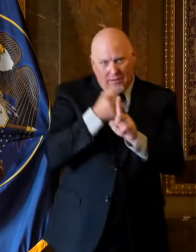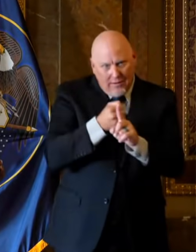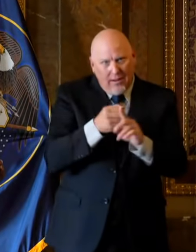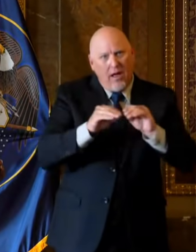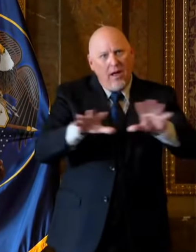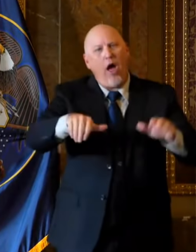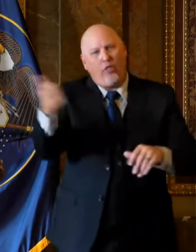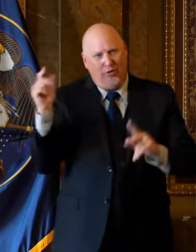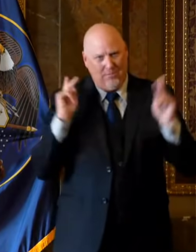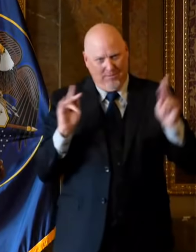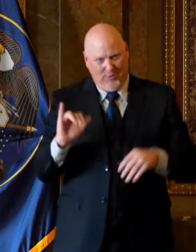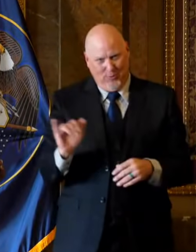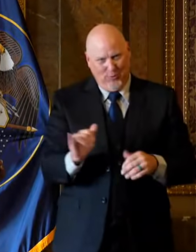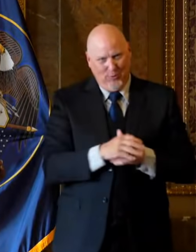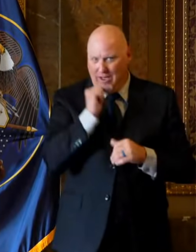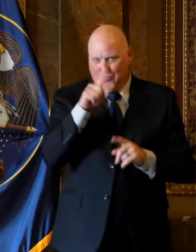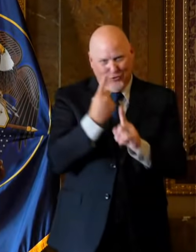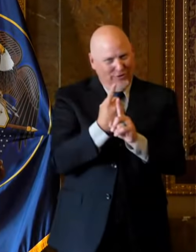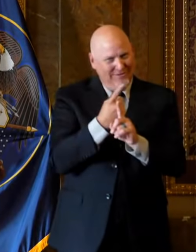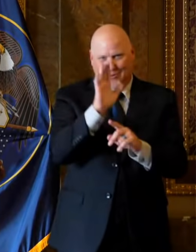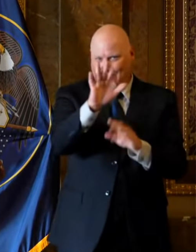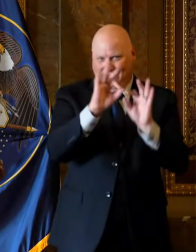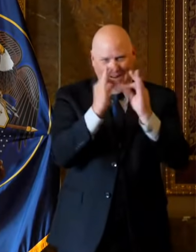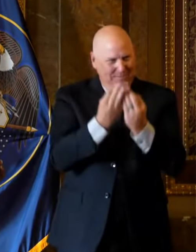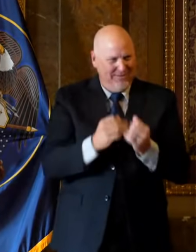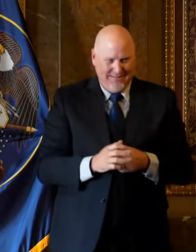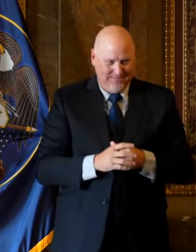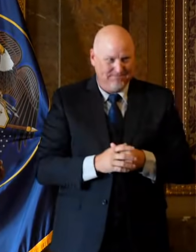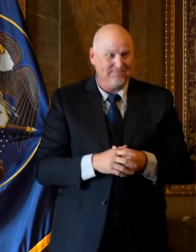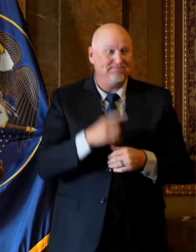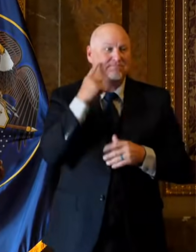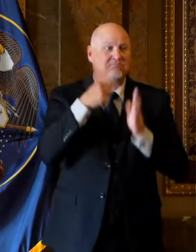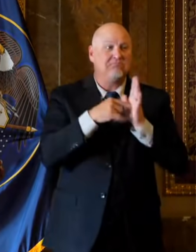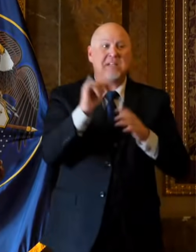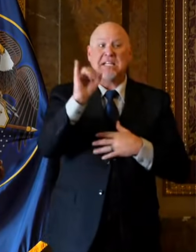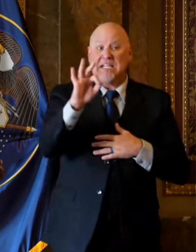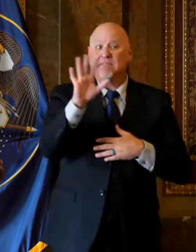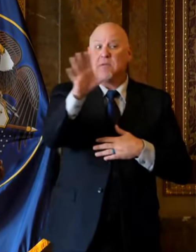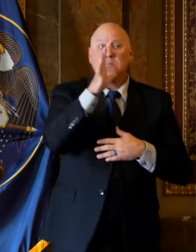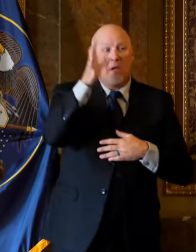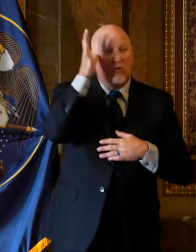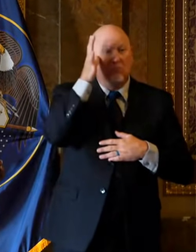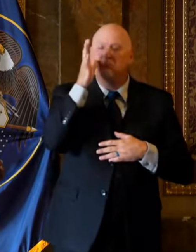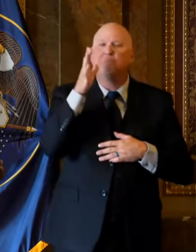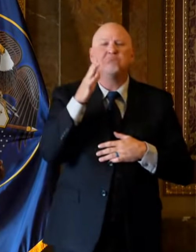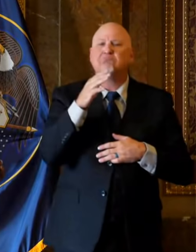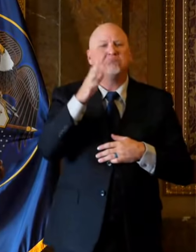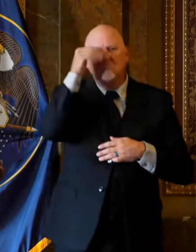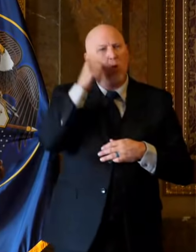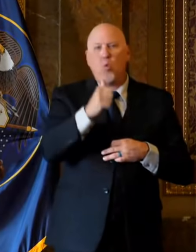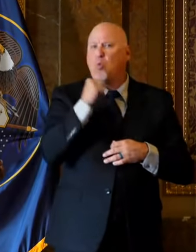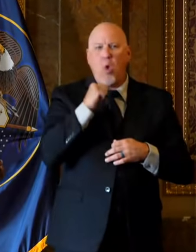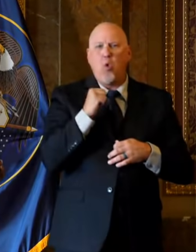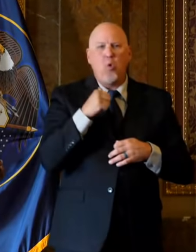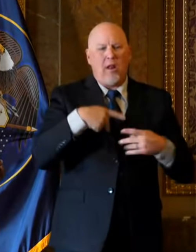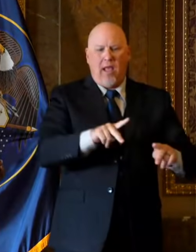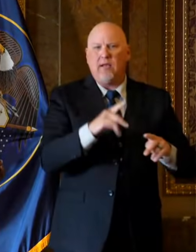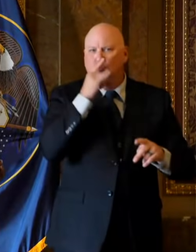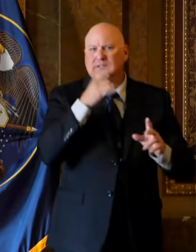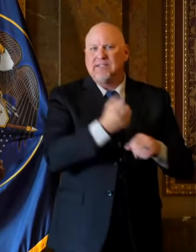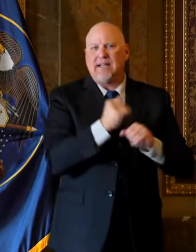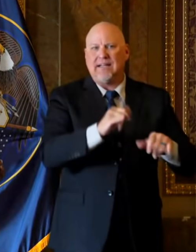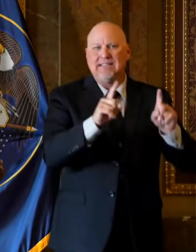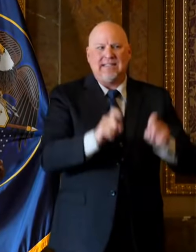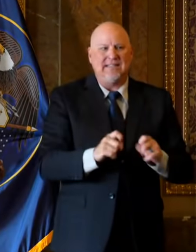chooses not to let their child be tested for COVID-19, if that 2% threshold has been met in their school, that